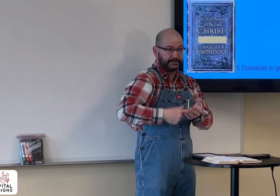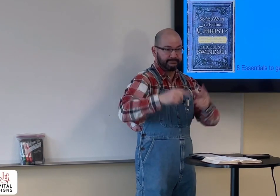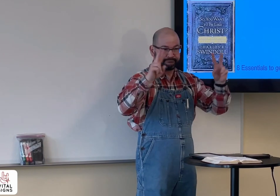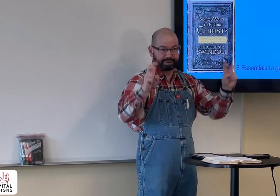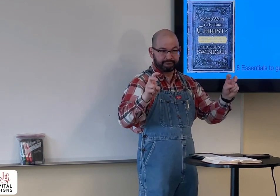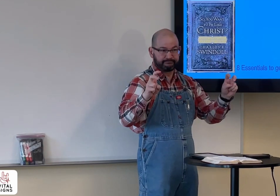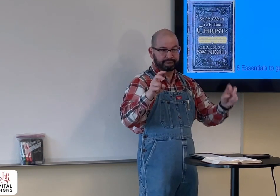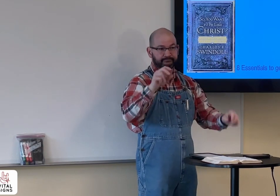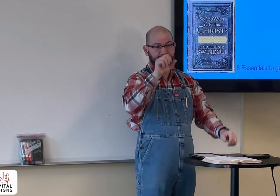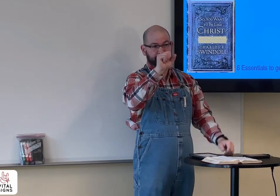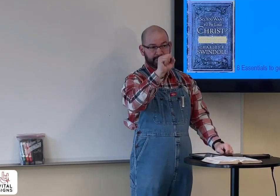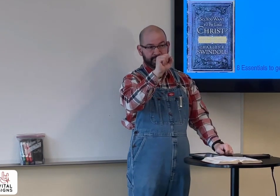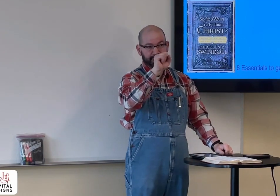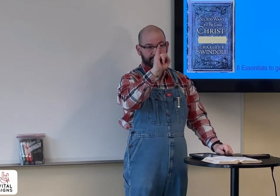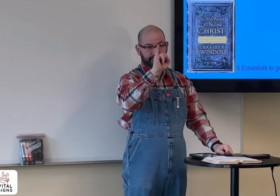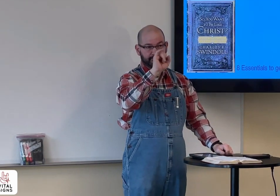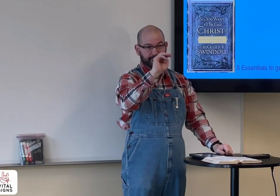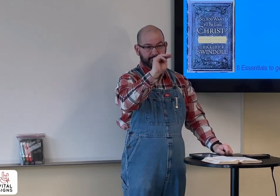we'll discuss